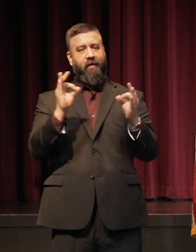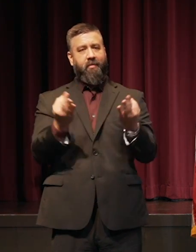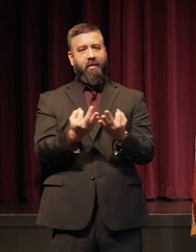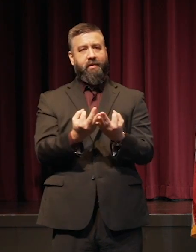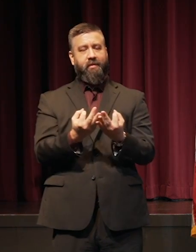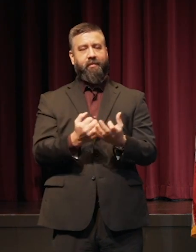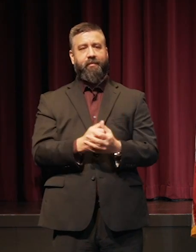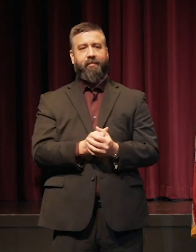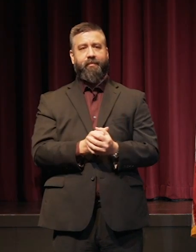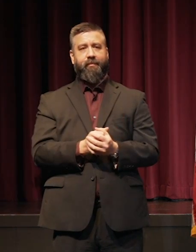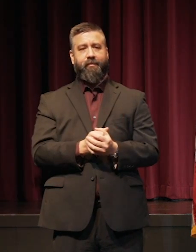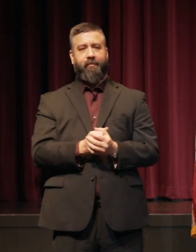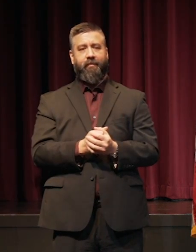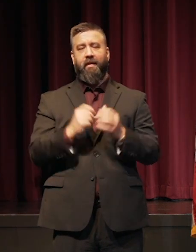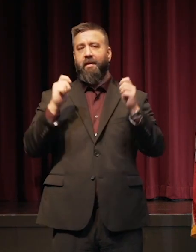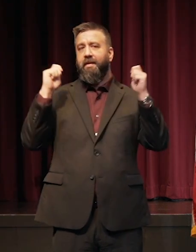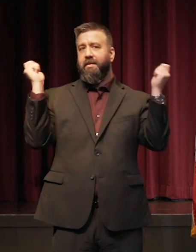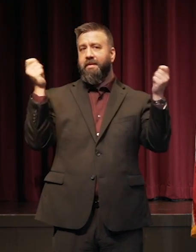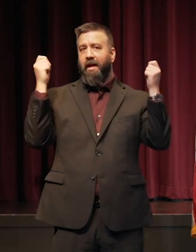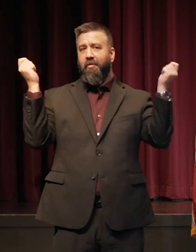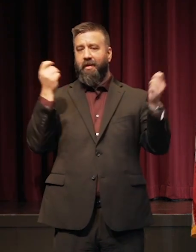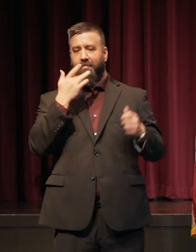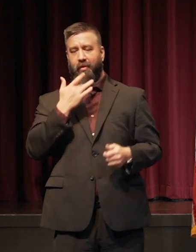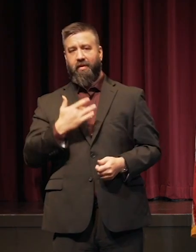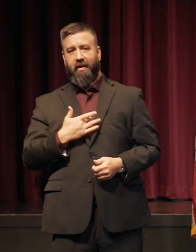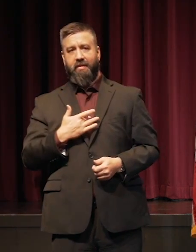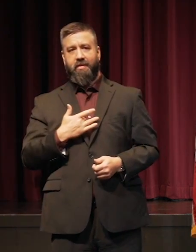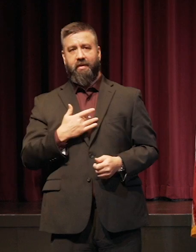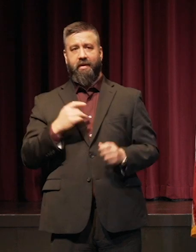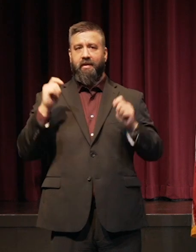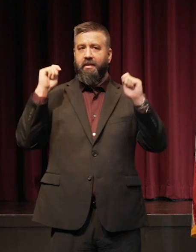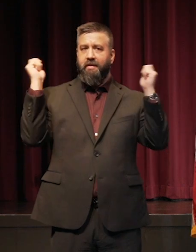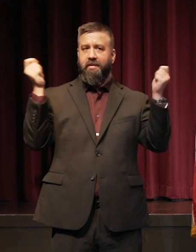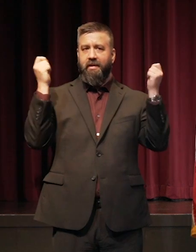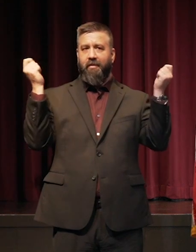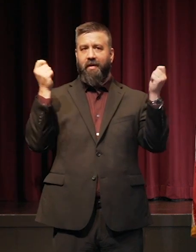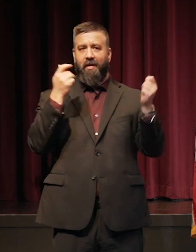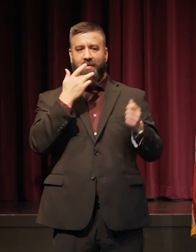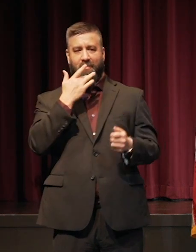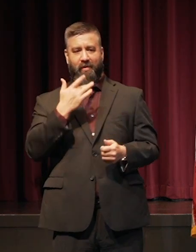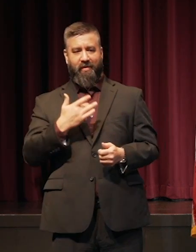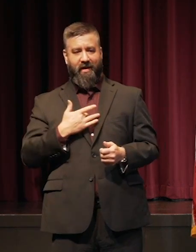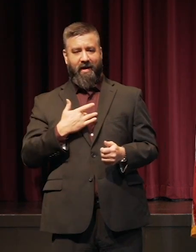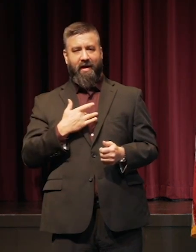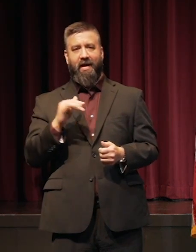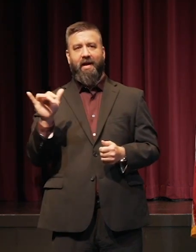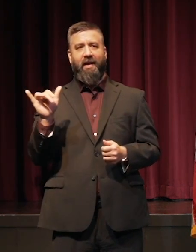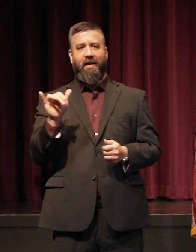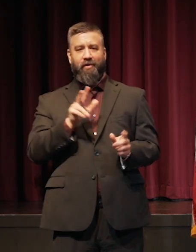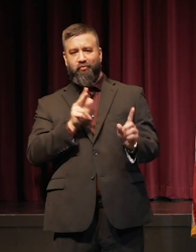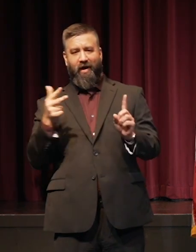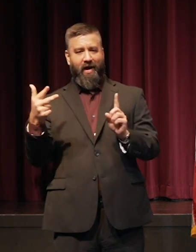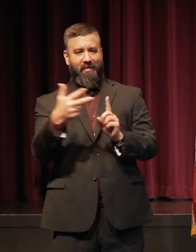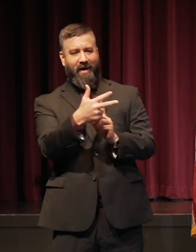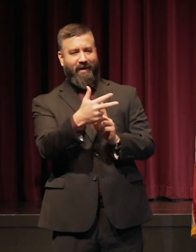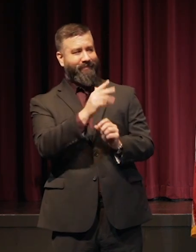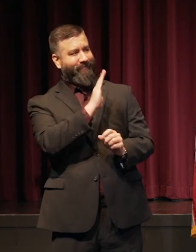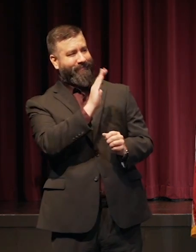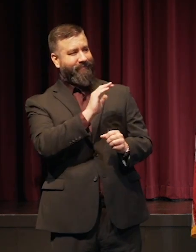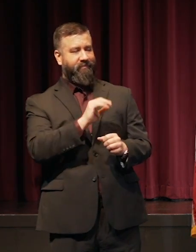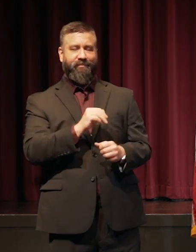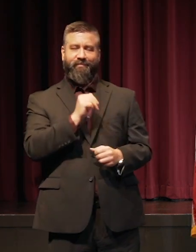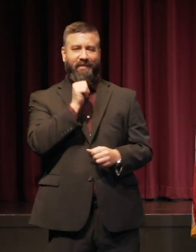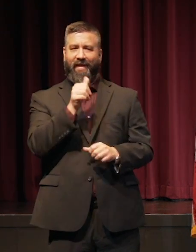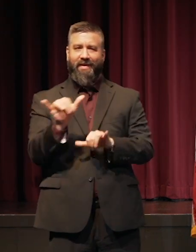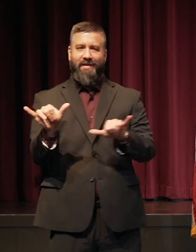families, celebrating birthdays. Celebrating a birthday as a drive-by does not have